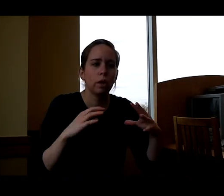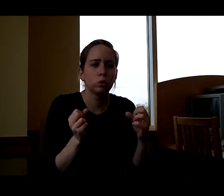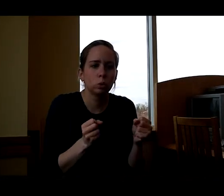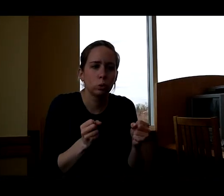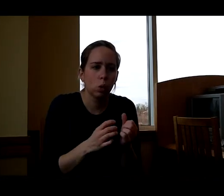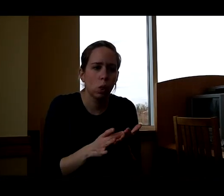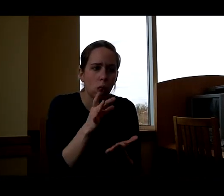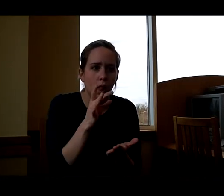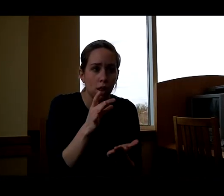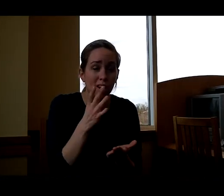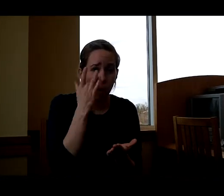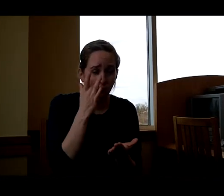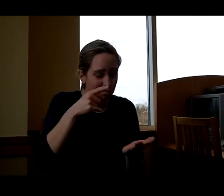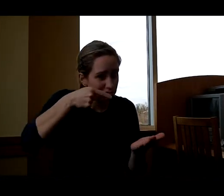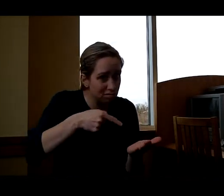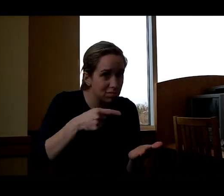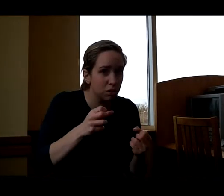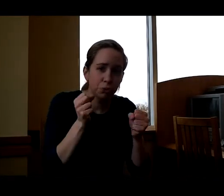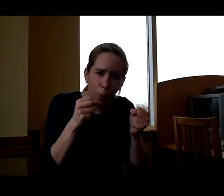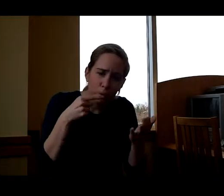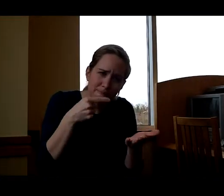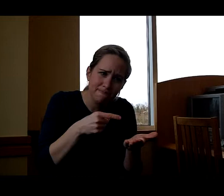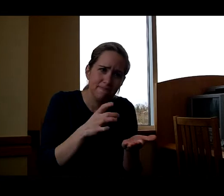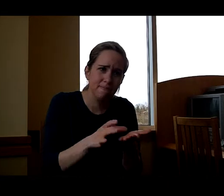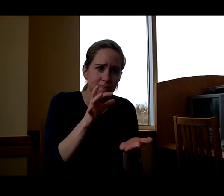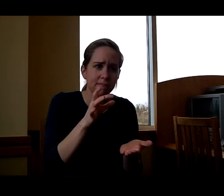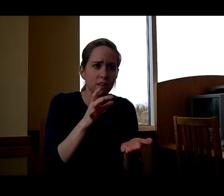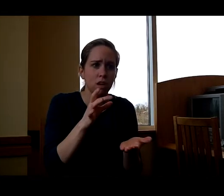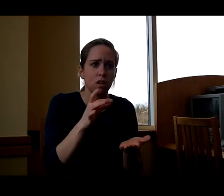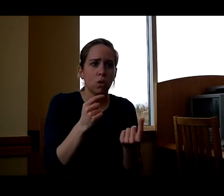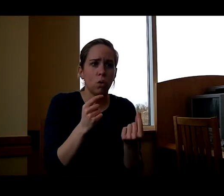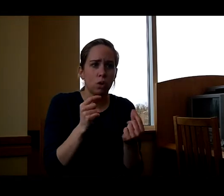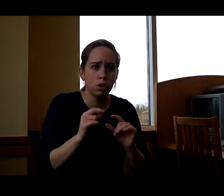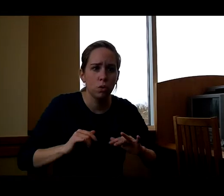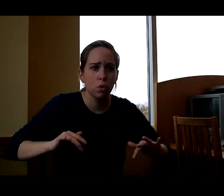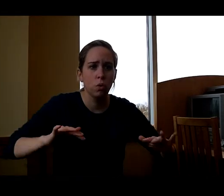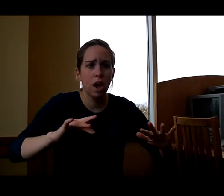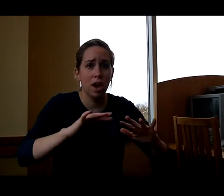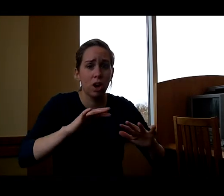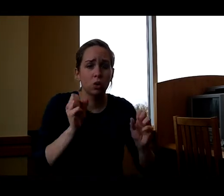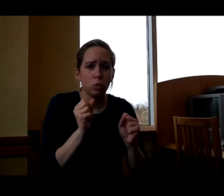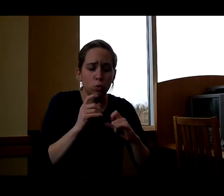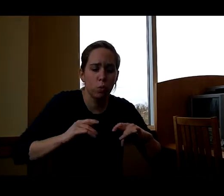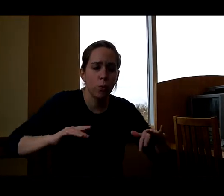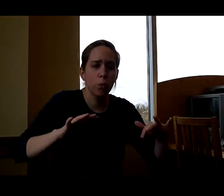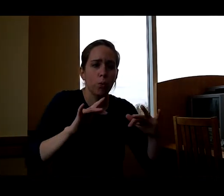Because it's cooler. So what's that do to the air around the Pepsi? It cools it, and the water vapor in that air around the Pepsi